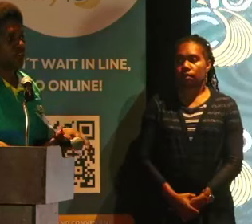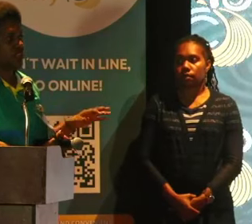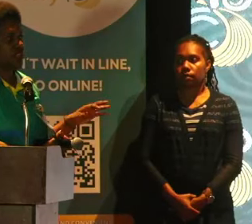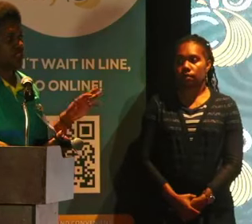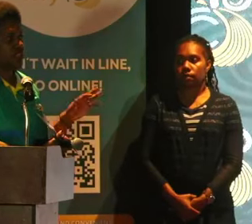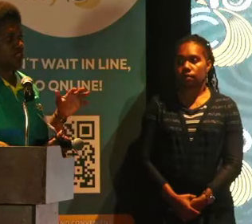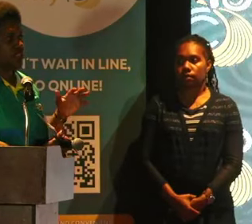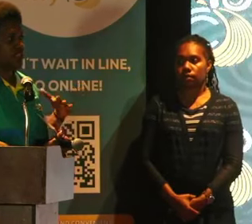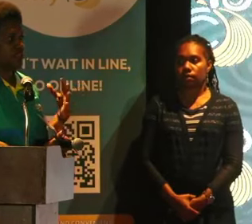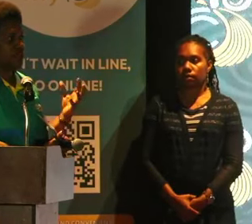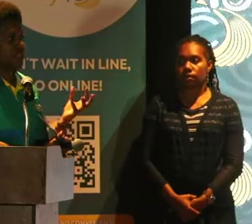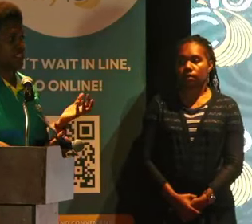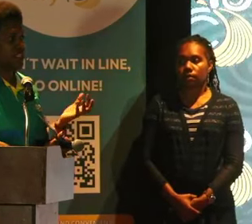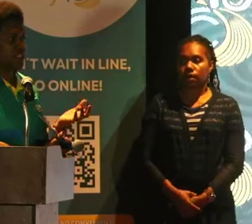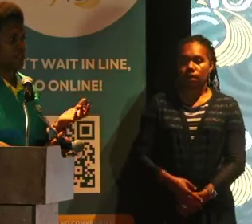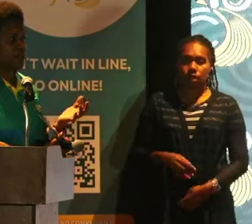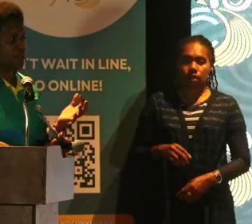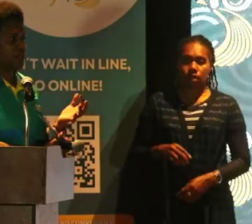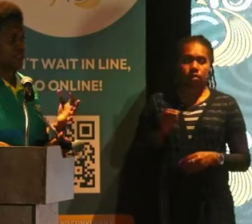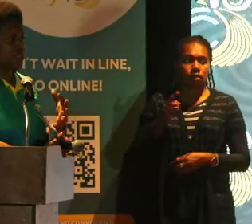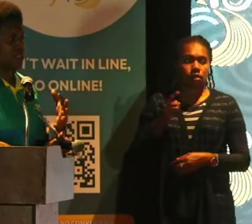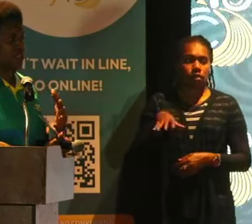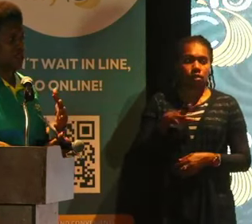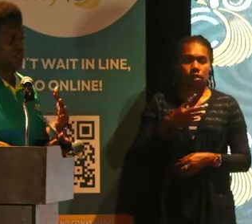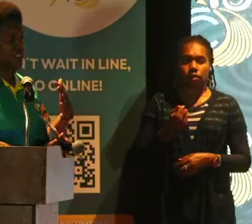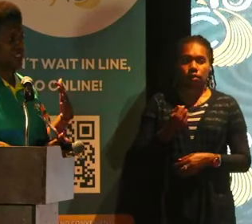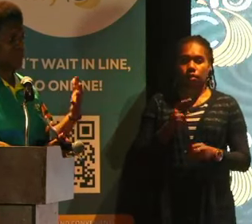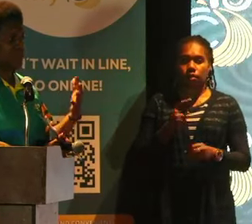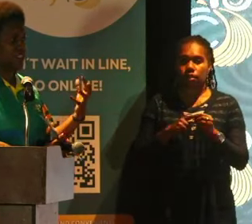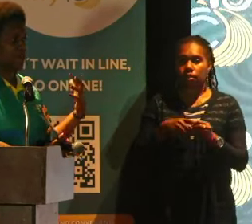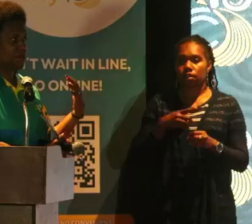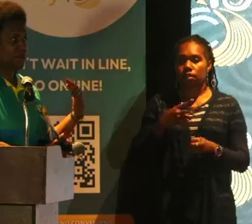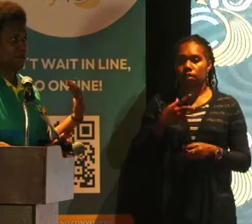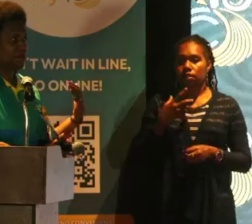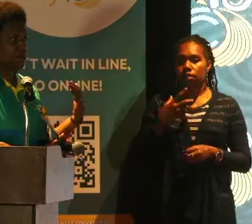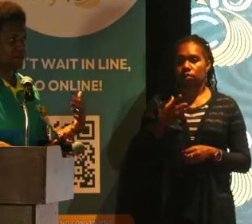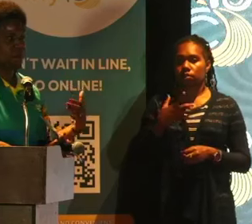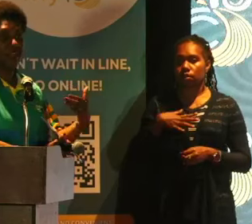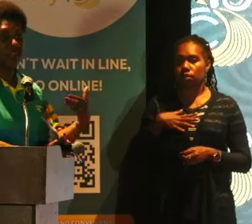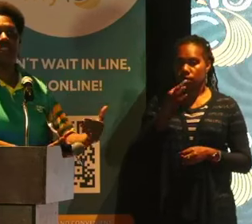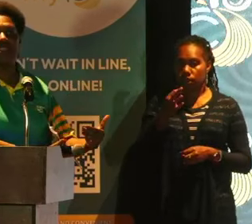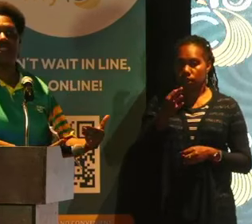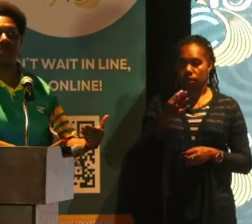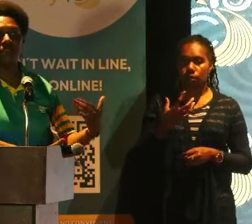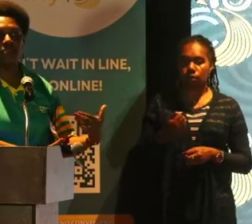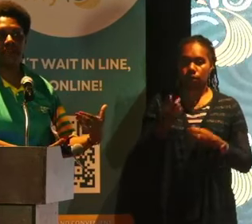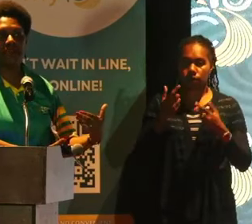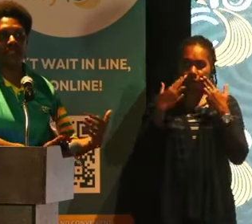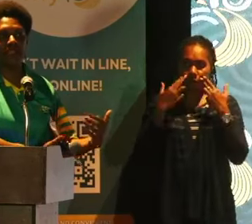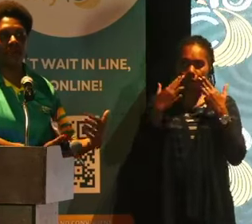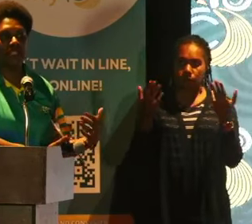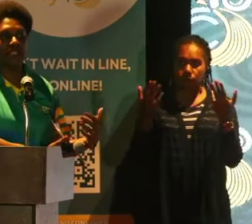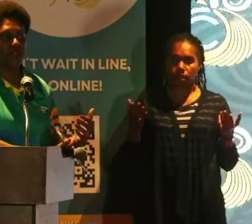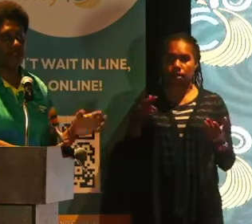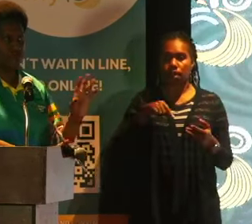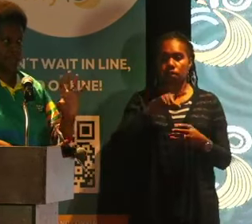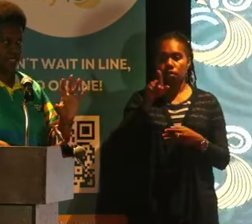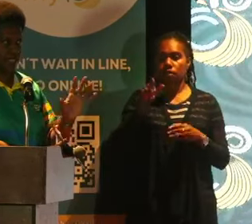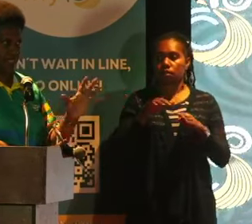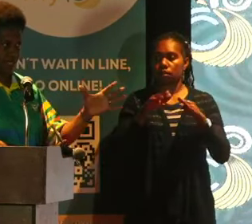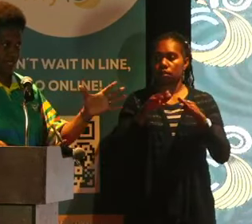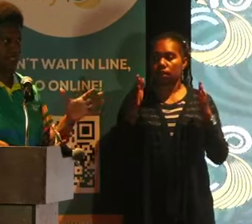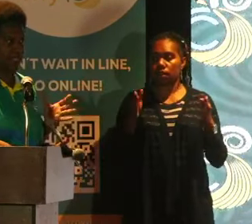So, some people will ask him whereby you plus survey all same, whether me plan up answer him now or me plan not to answer him